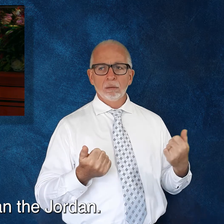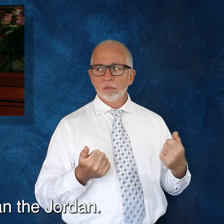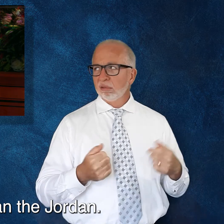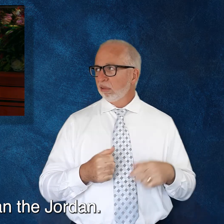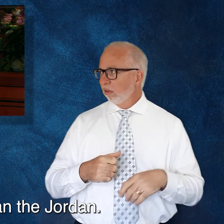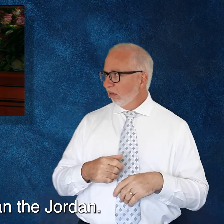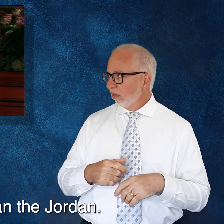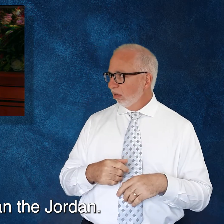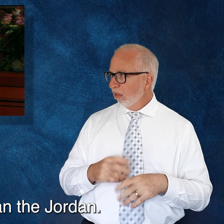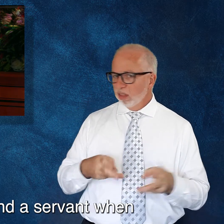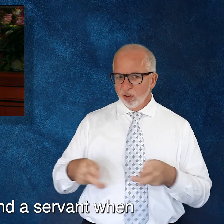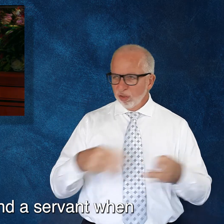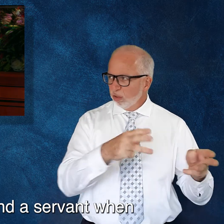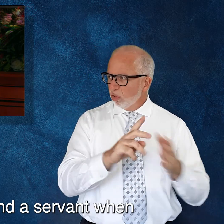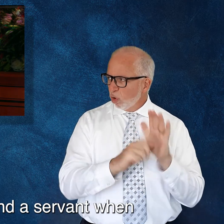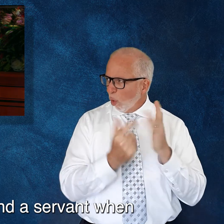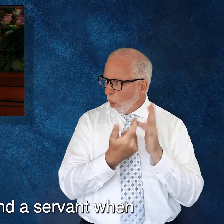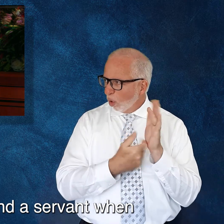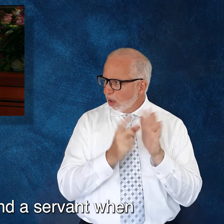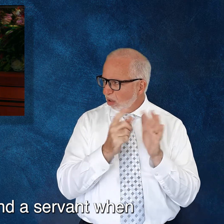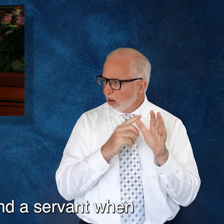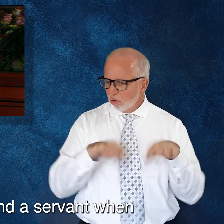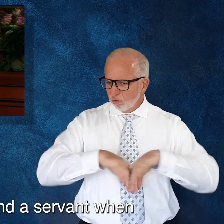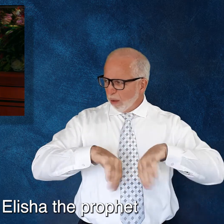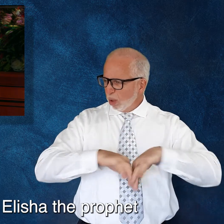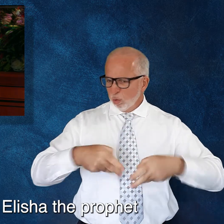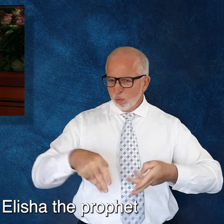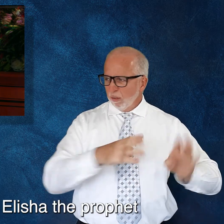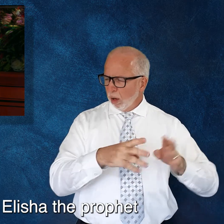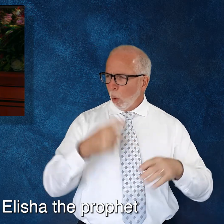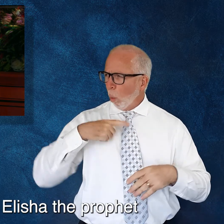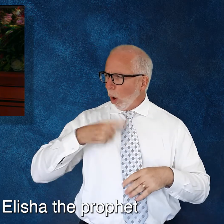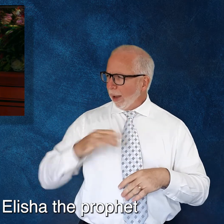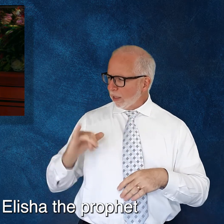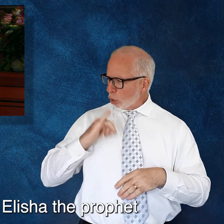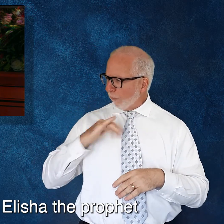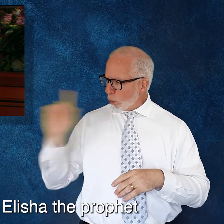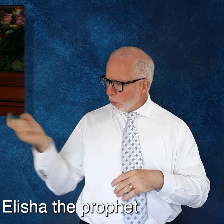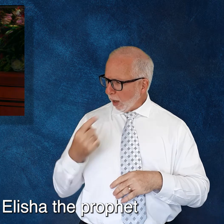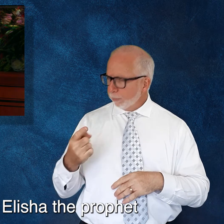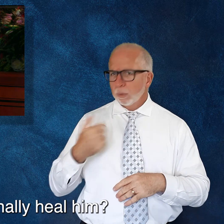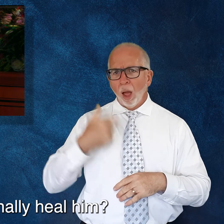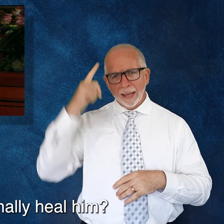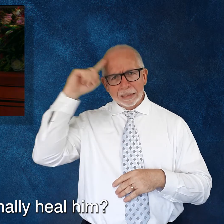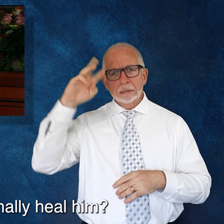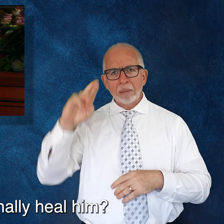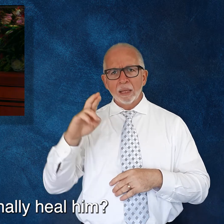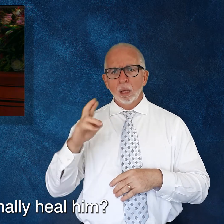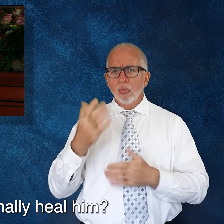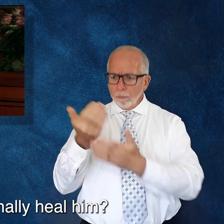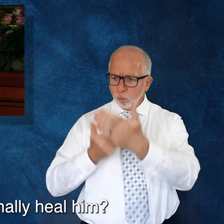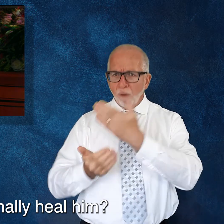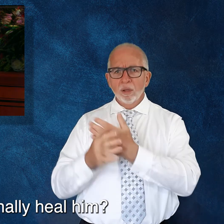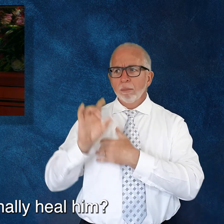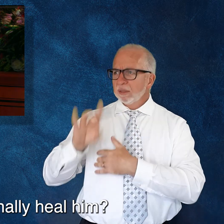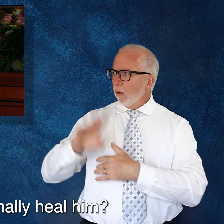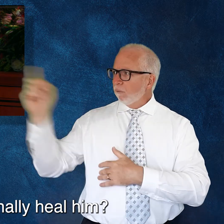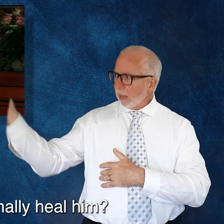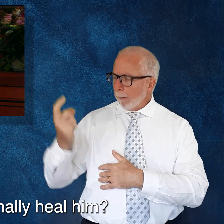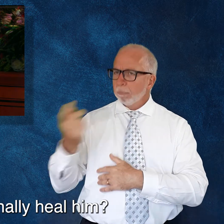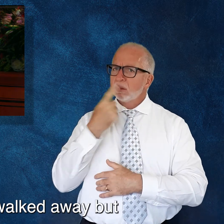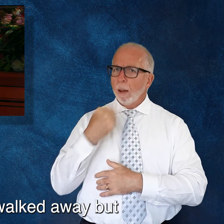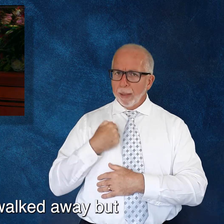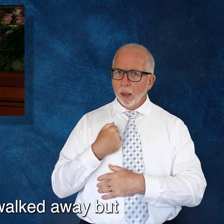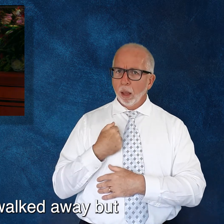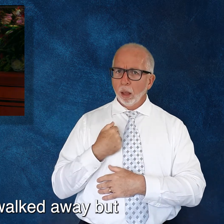than the Jordan. And why send a servant when he expected Elisha the prophet to personally heal him?